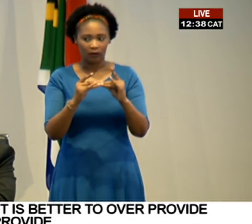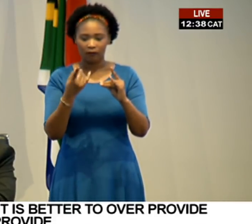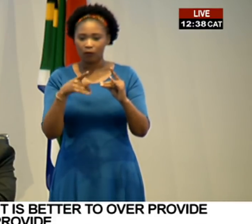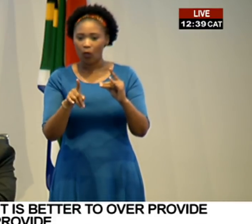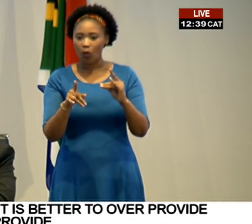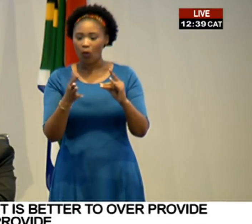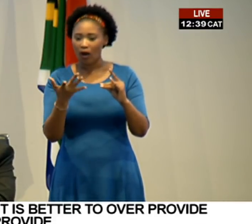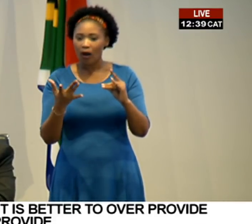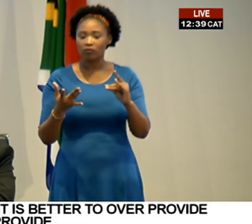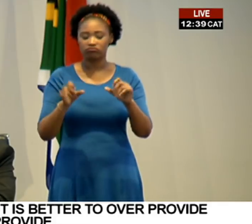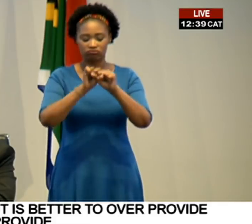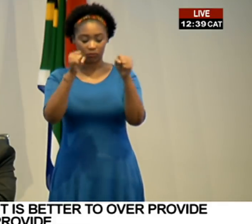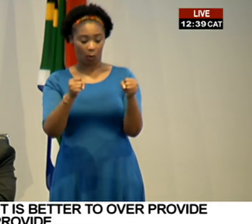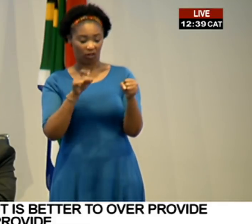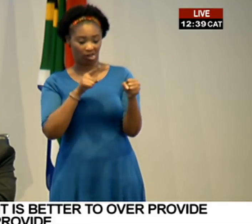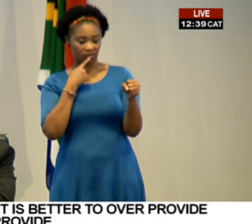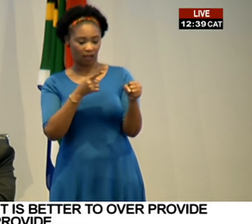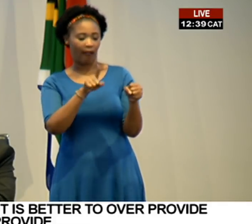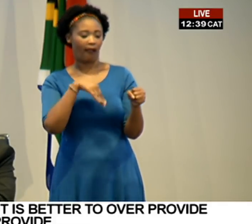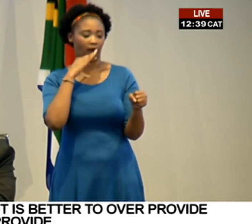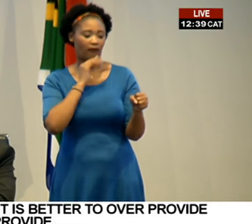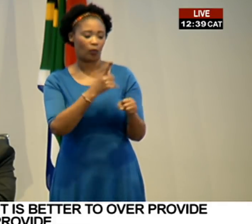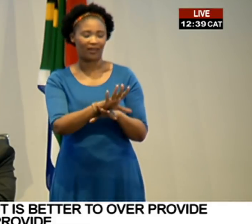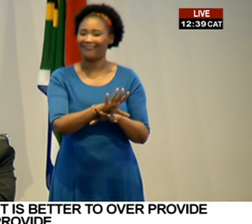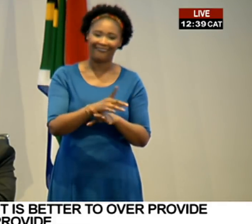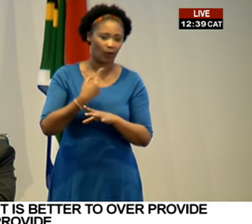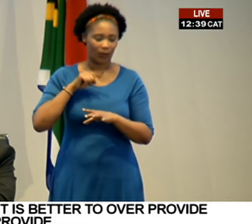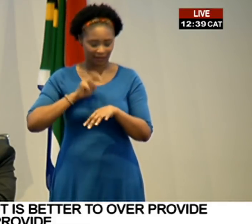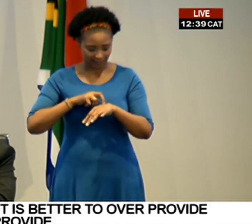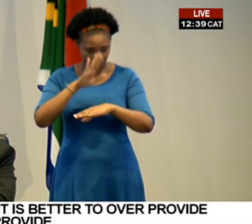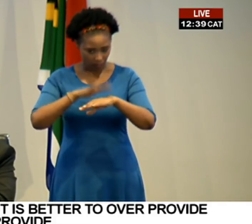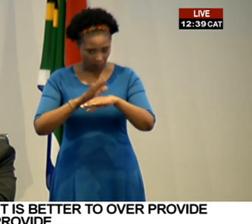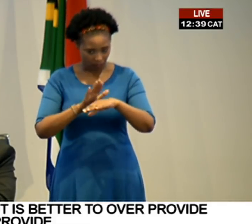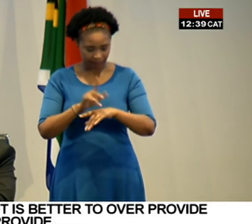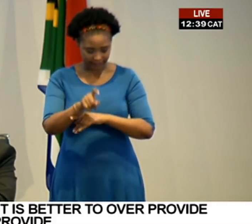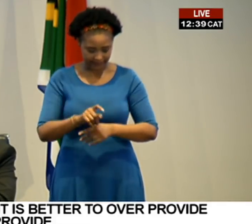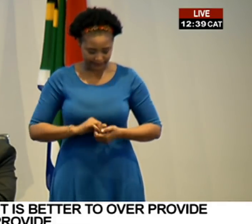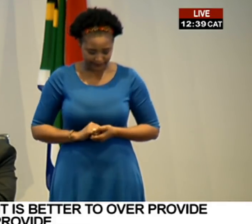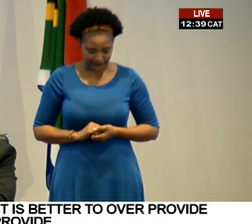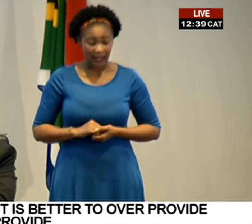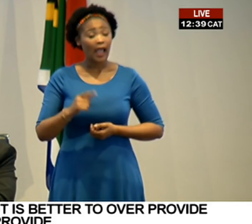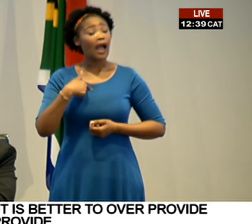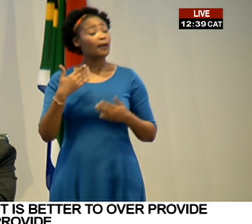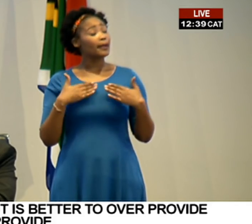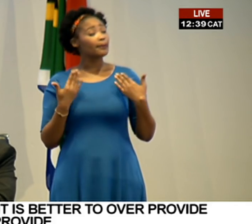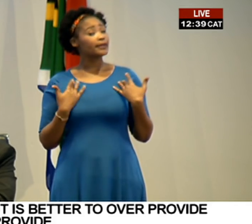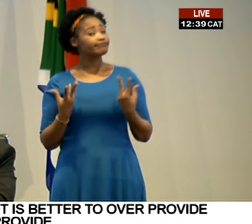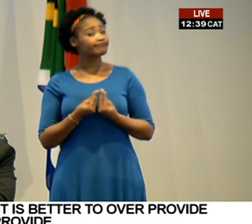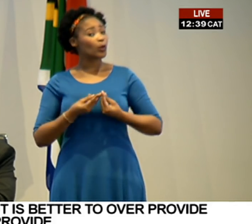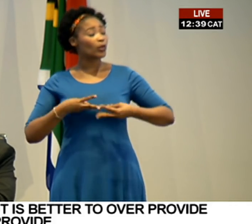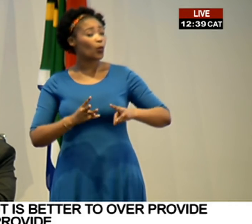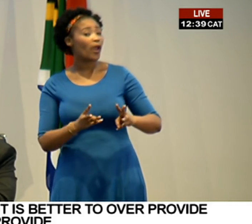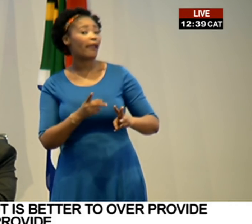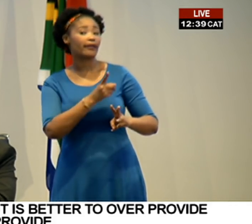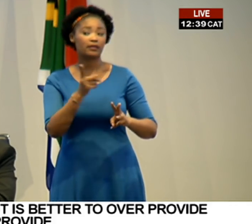of the models that have been built by a variety of people. I'm pleased with the way you